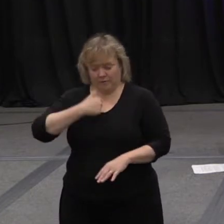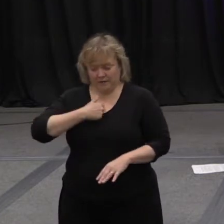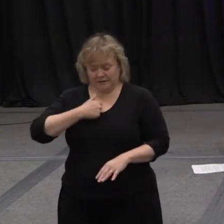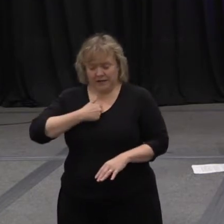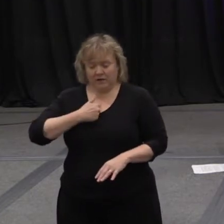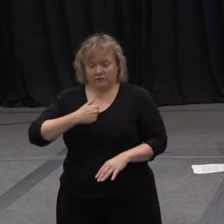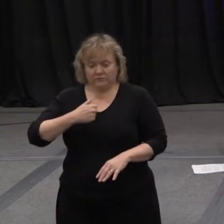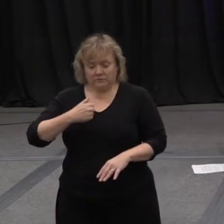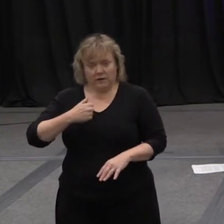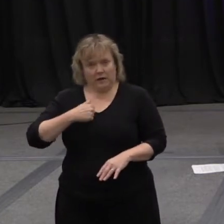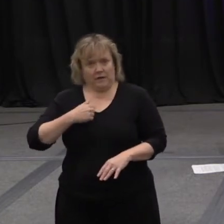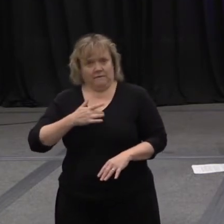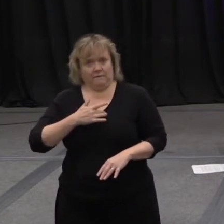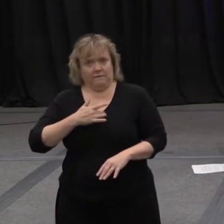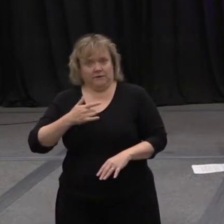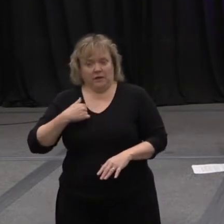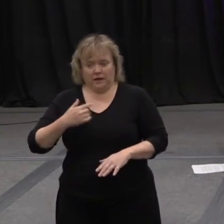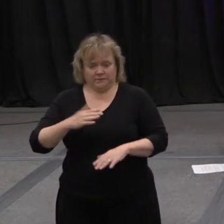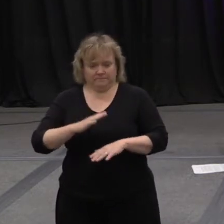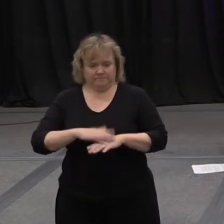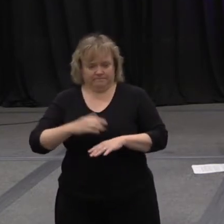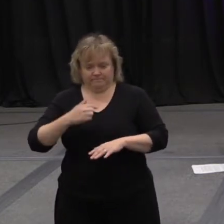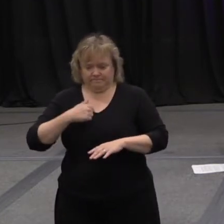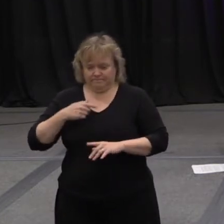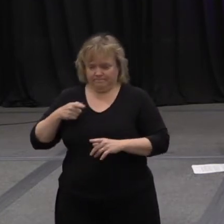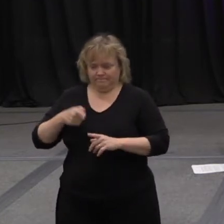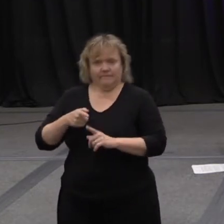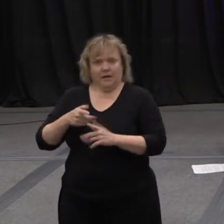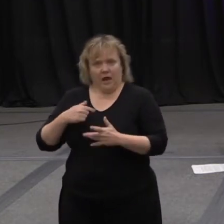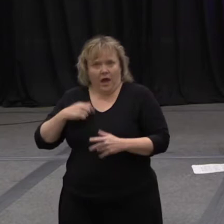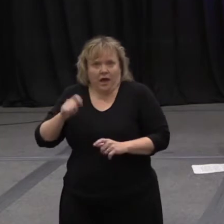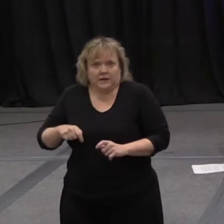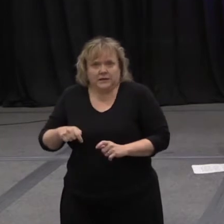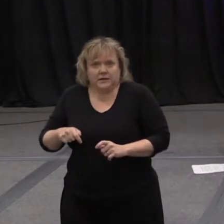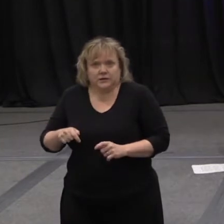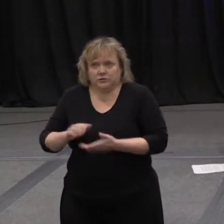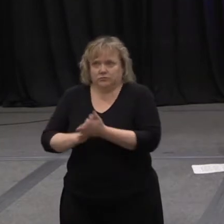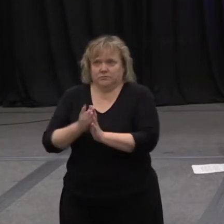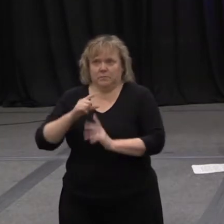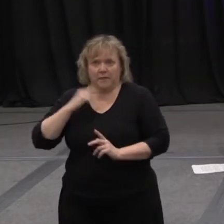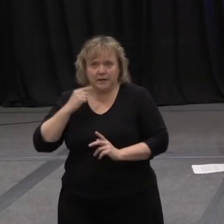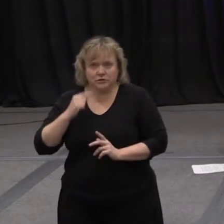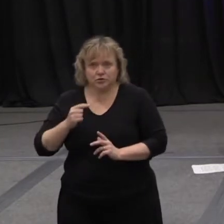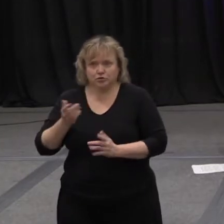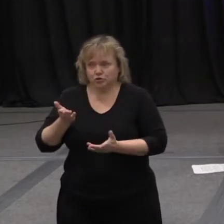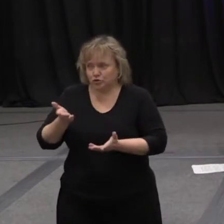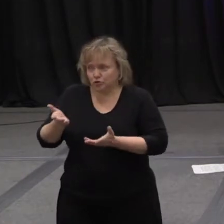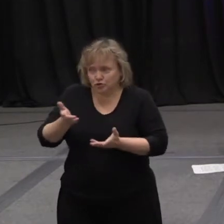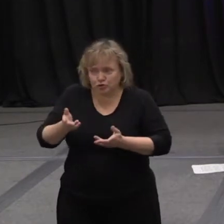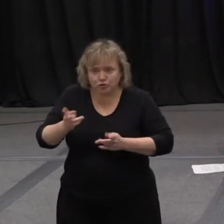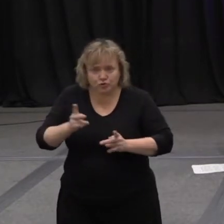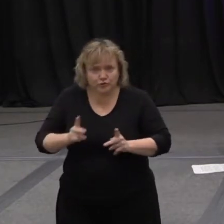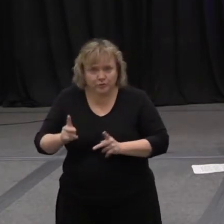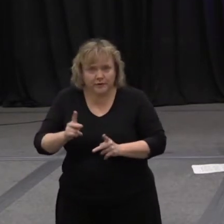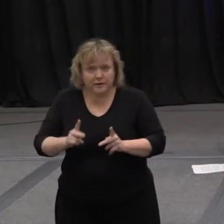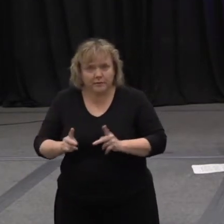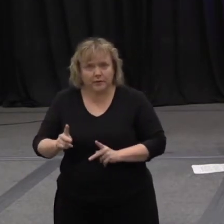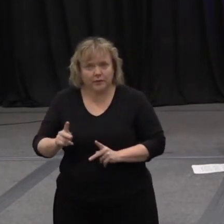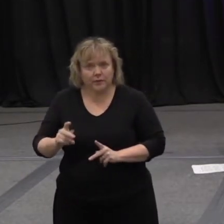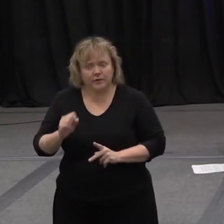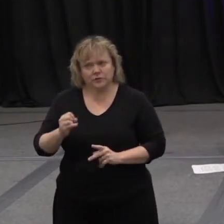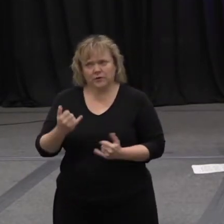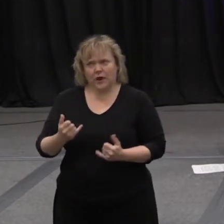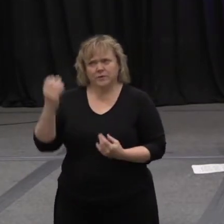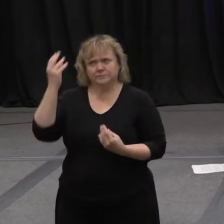called to serve anyone in the margins. And if I'm going to be working in and on behalf of the church, then I think my first responsibility is really to